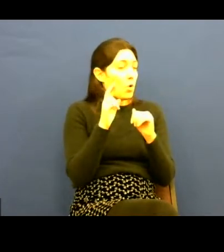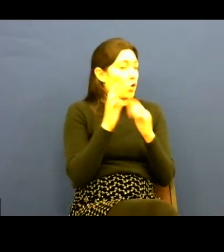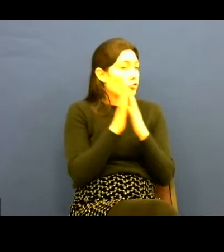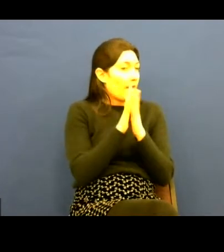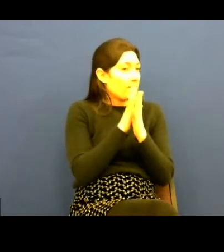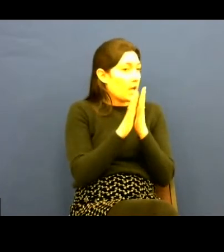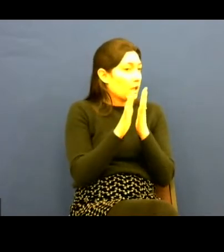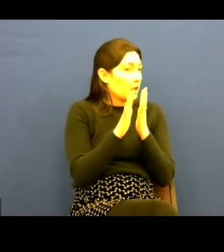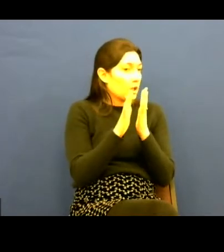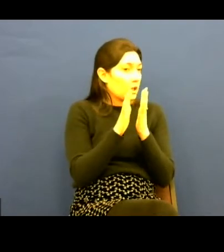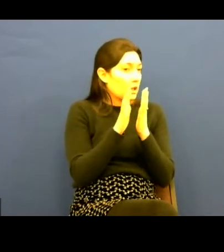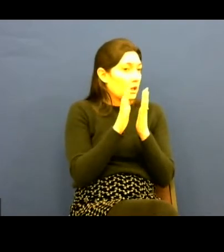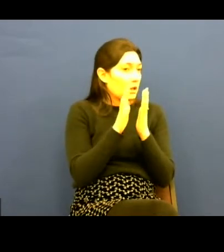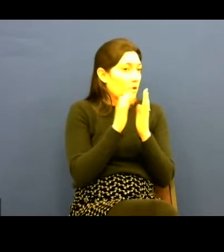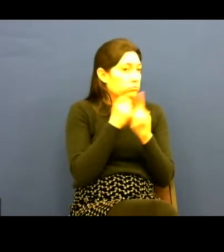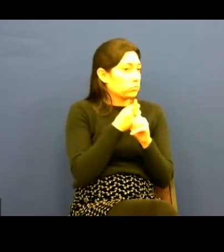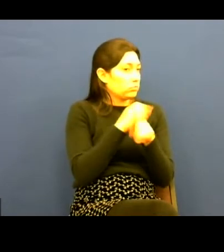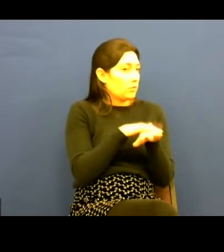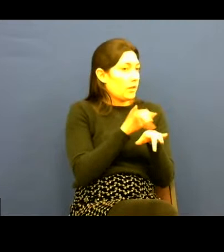of the crossroad.